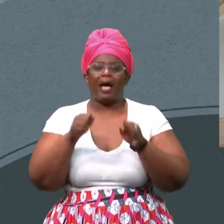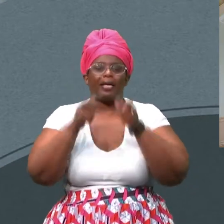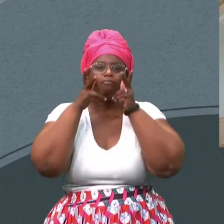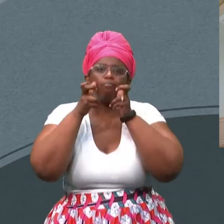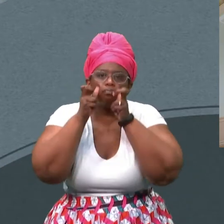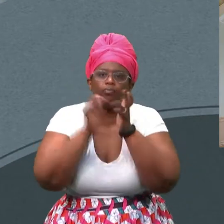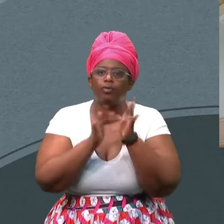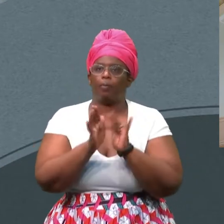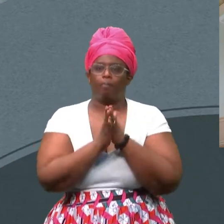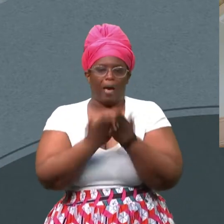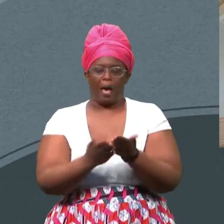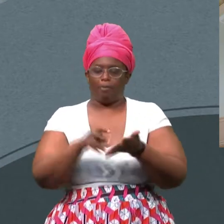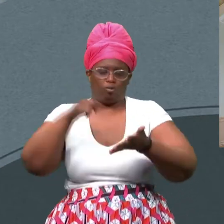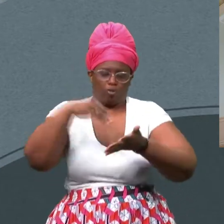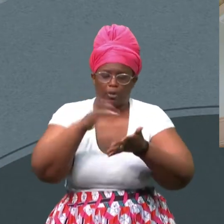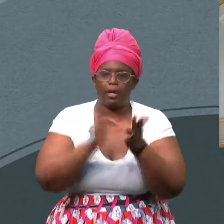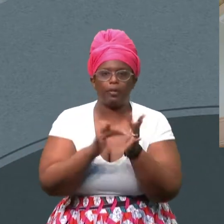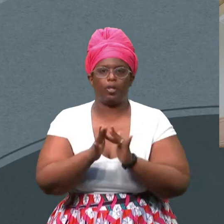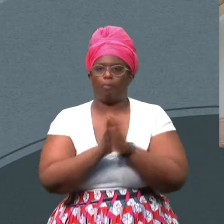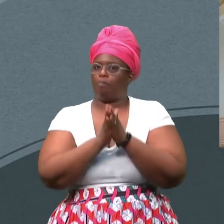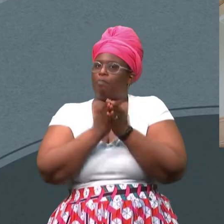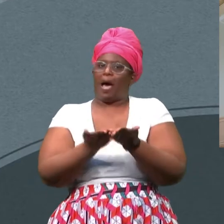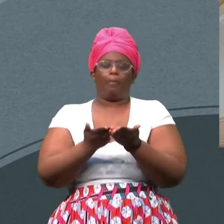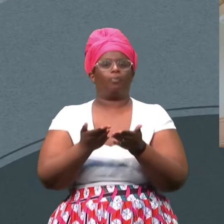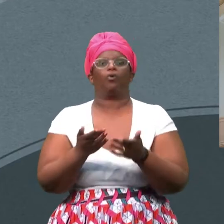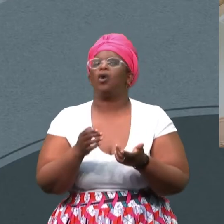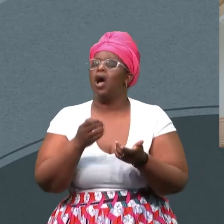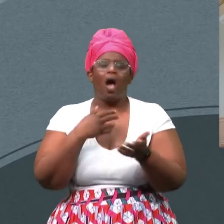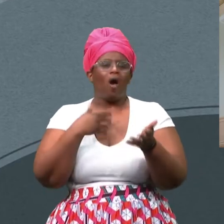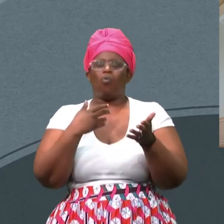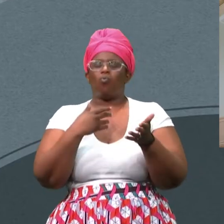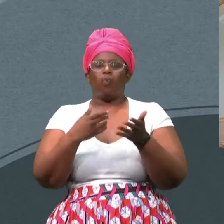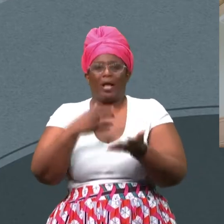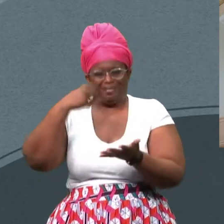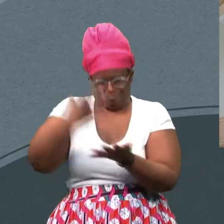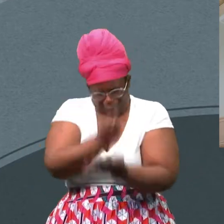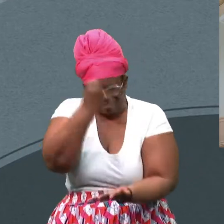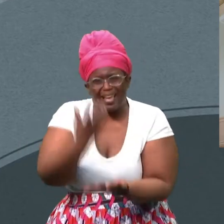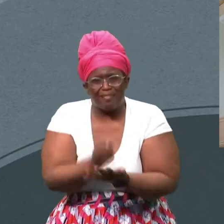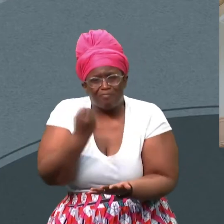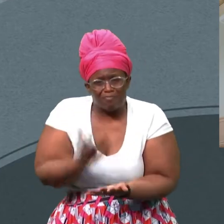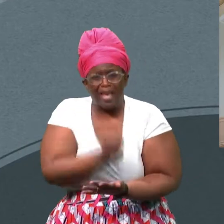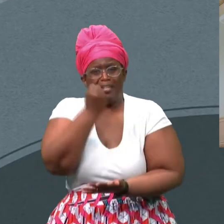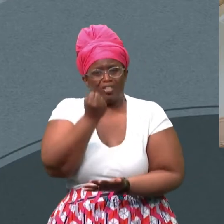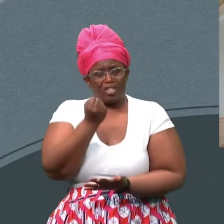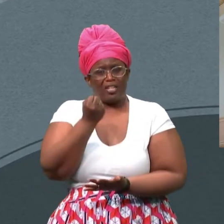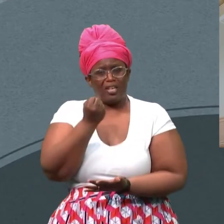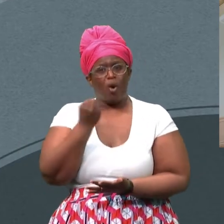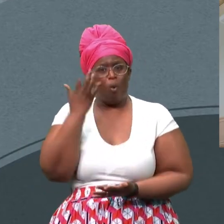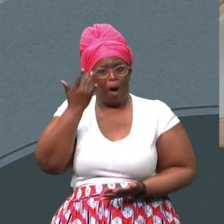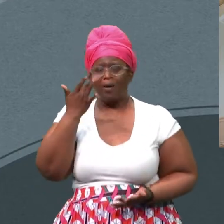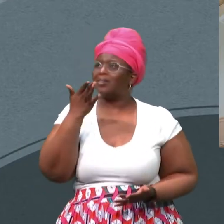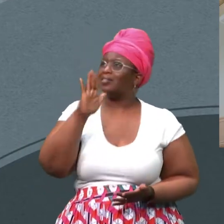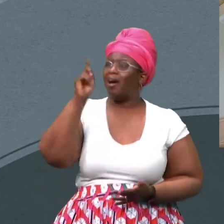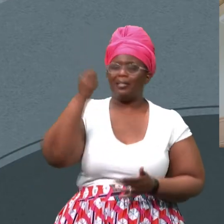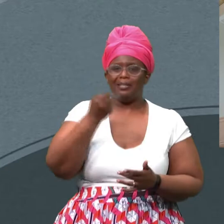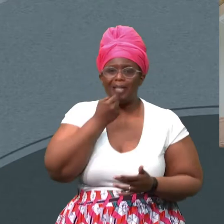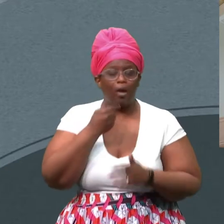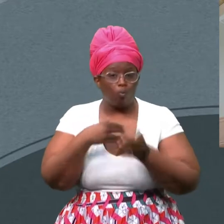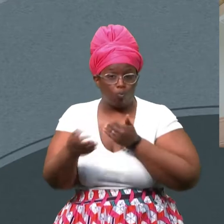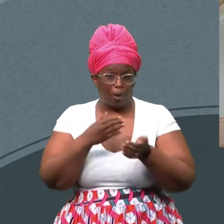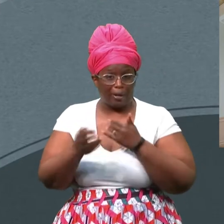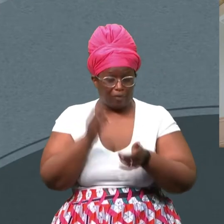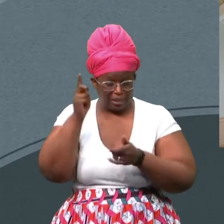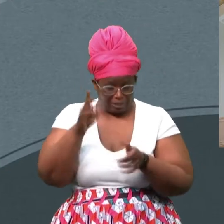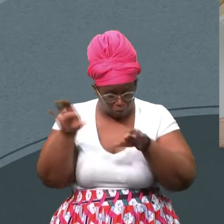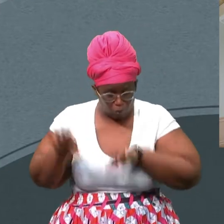to study the word, every opportunity I get to sit on the word, every opportunity I get, I've got to take it because God's saying whatever I'm going